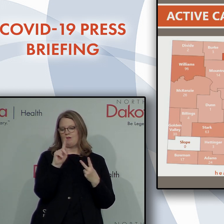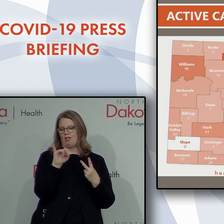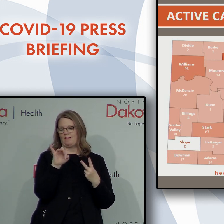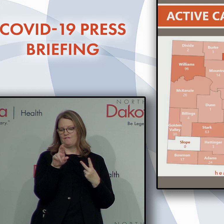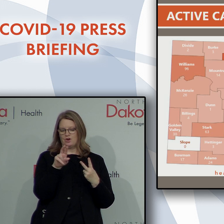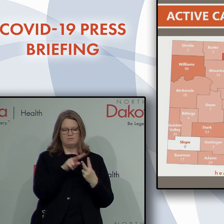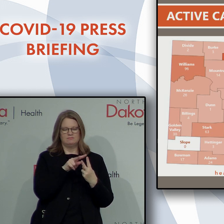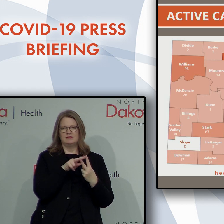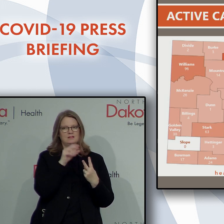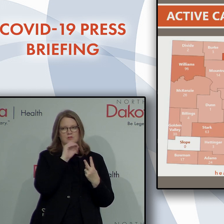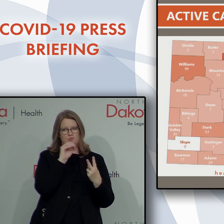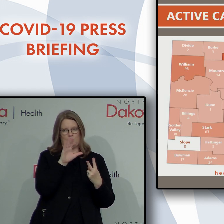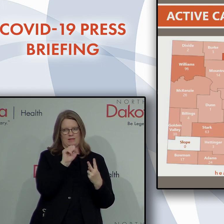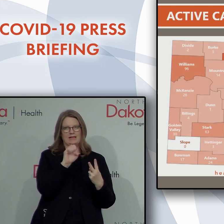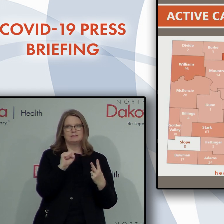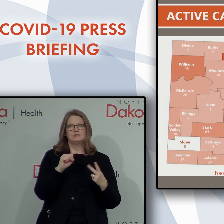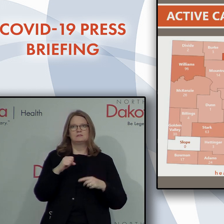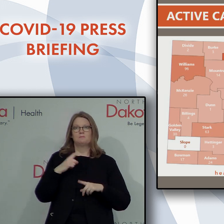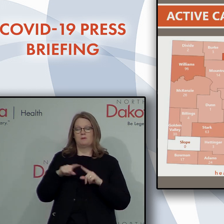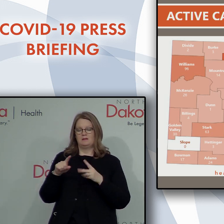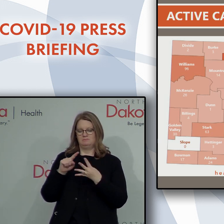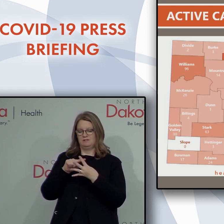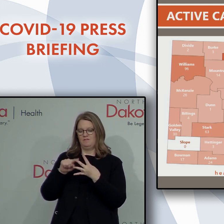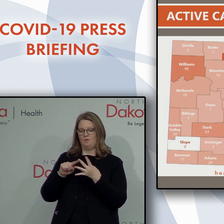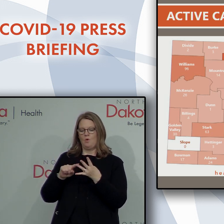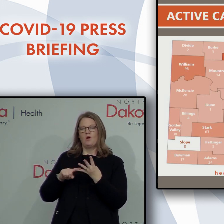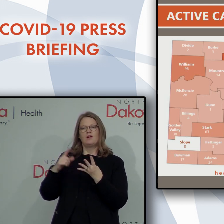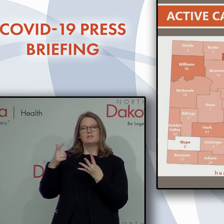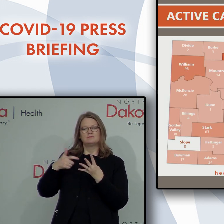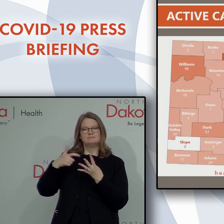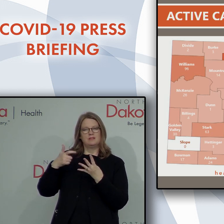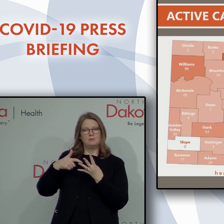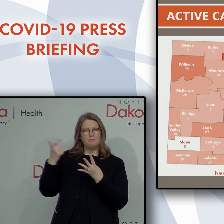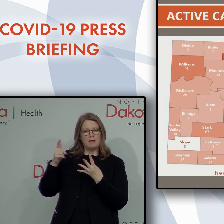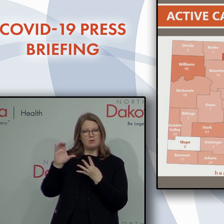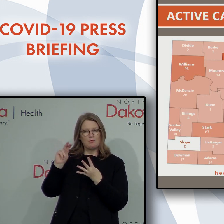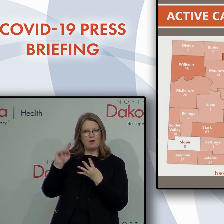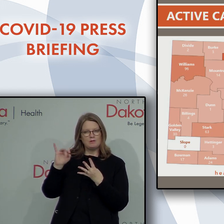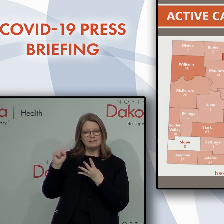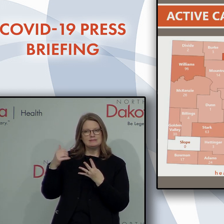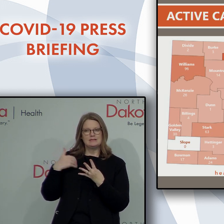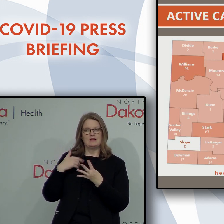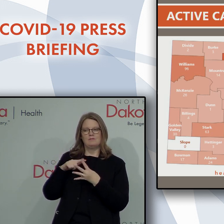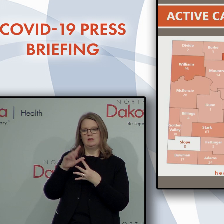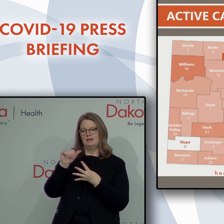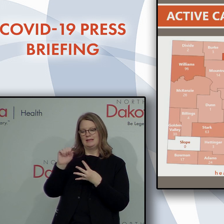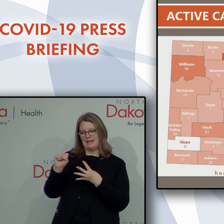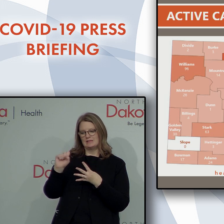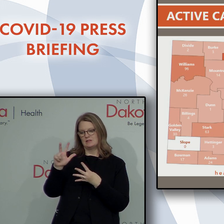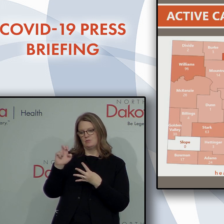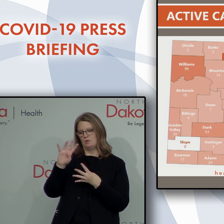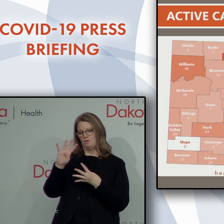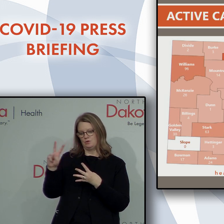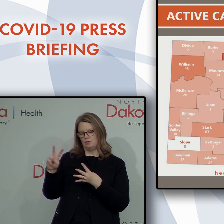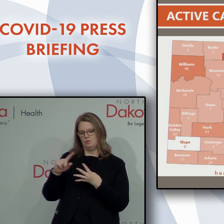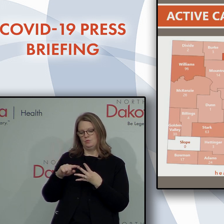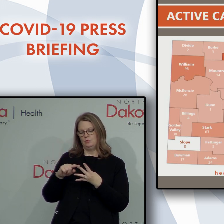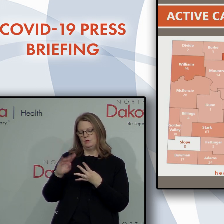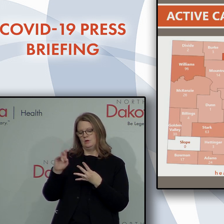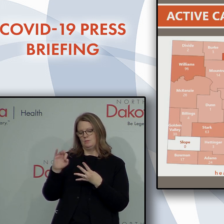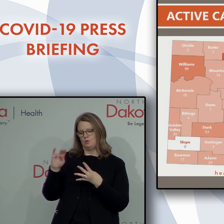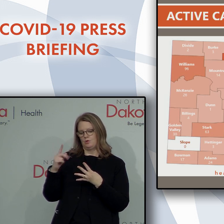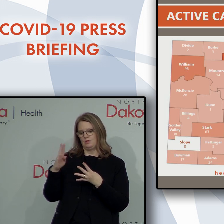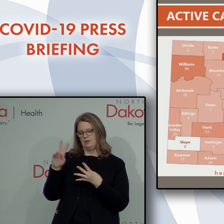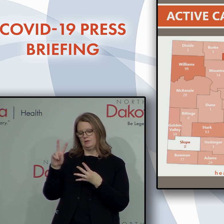Dakota have case counts higher than 100. Those would be our four most populous counties. Cass has 342 cases,